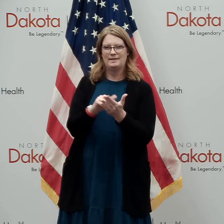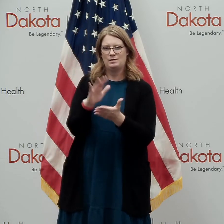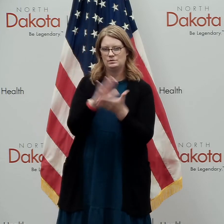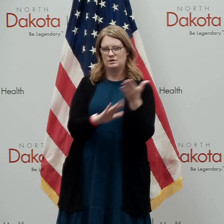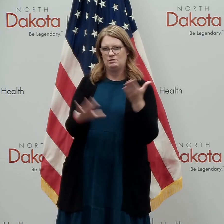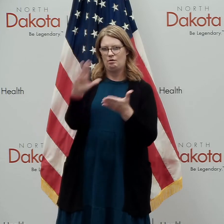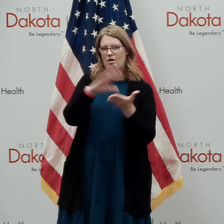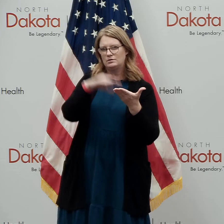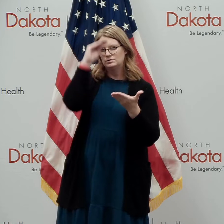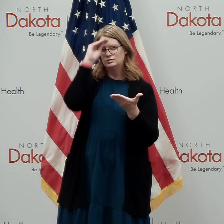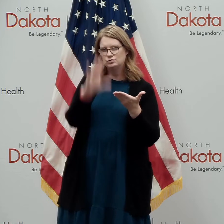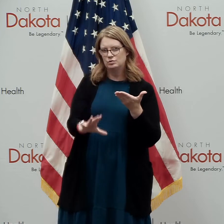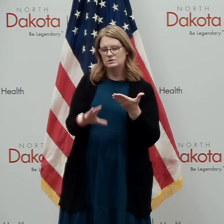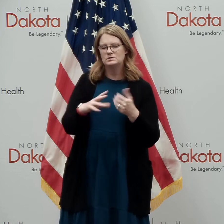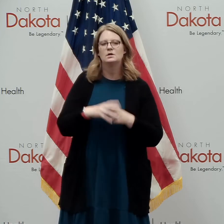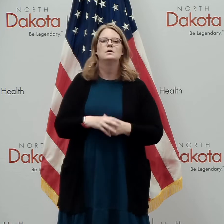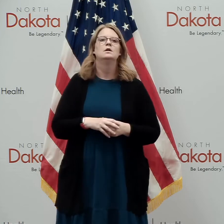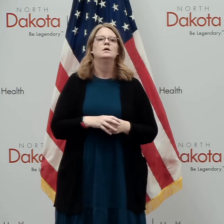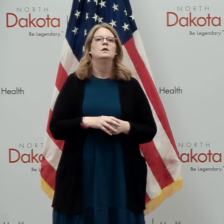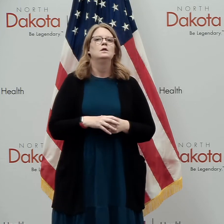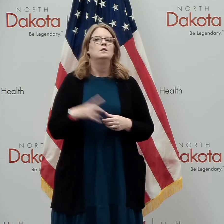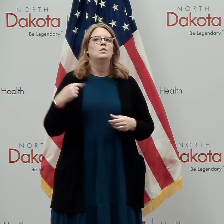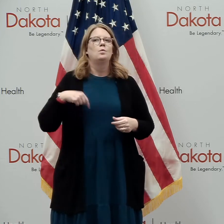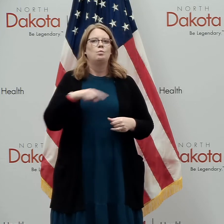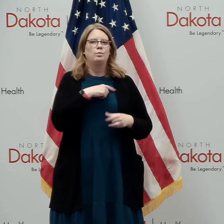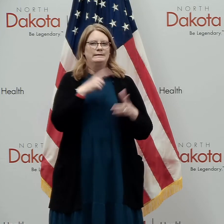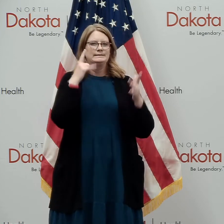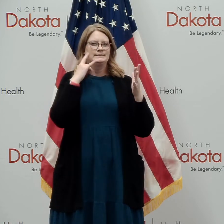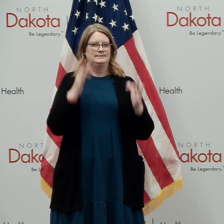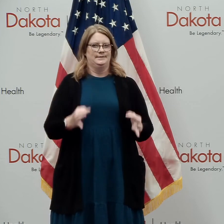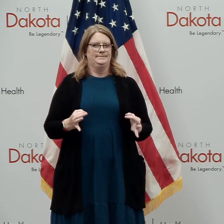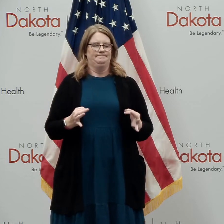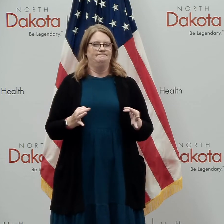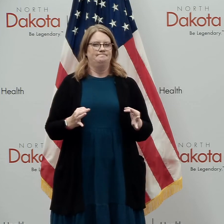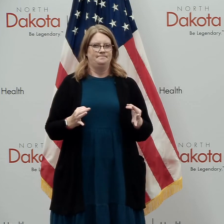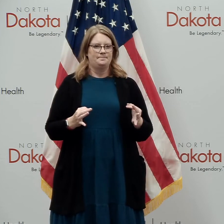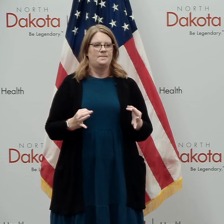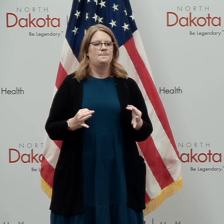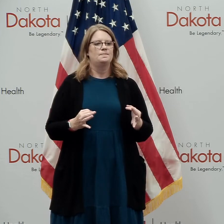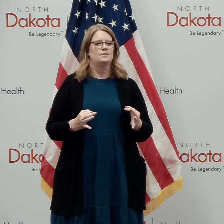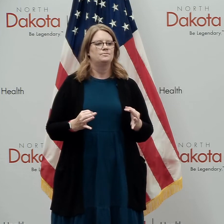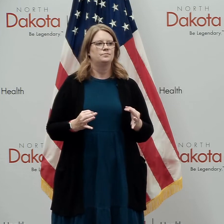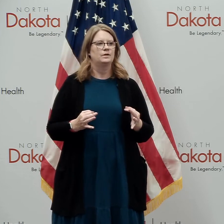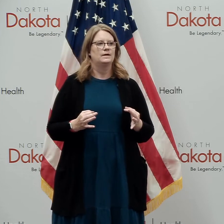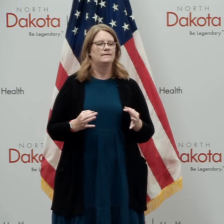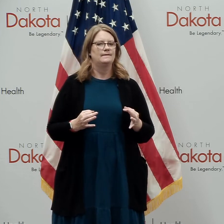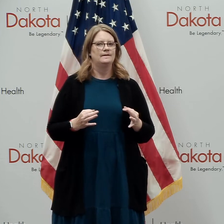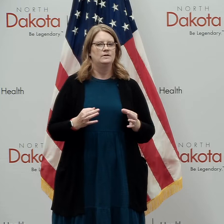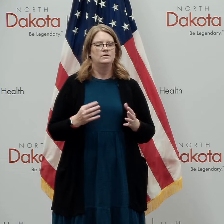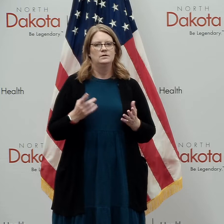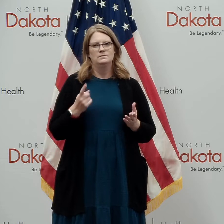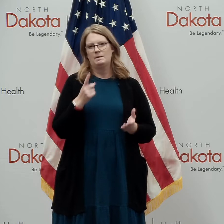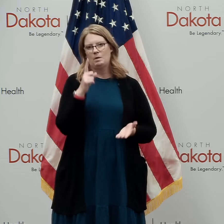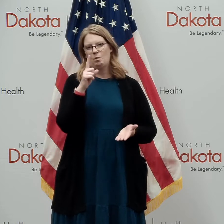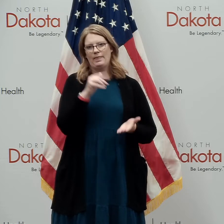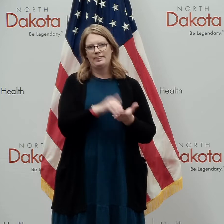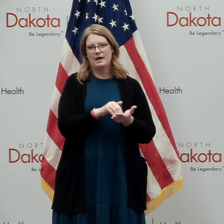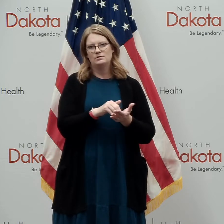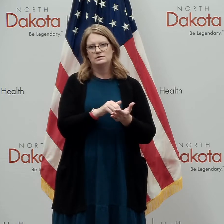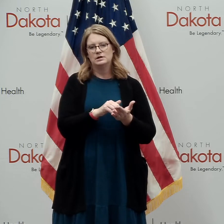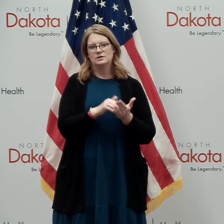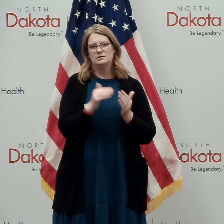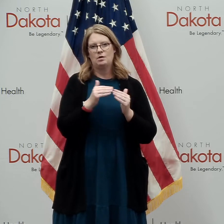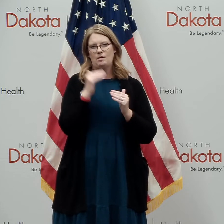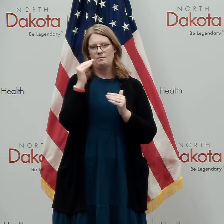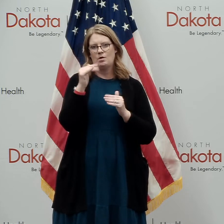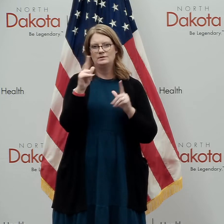we made a decision to take what was in some cases 1,000 or more tests a day that were